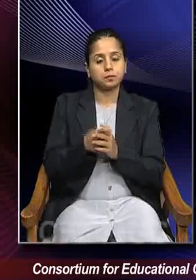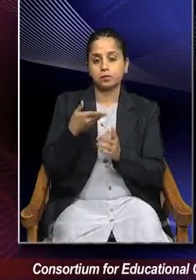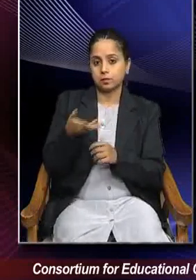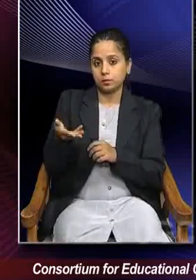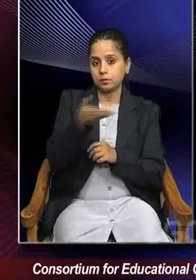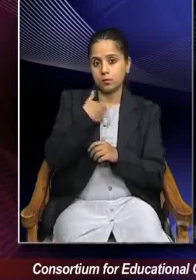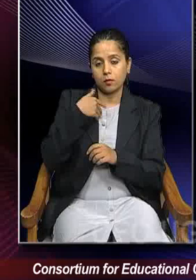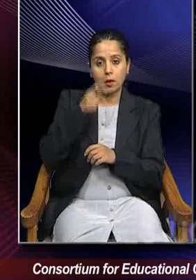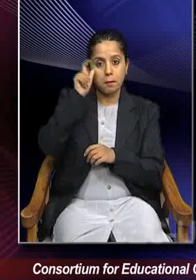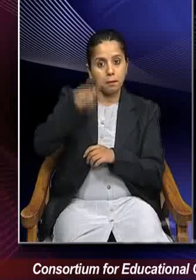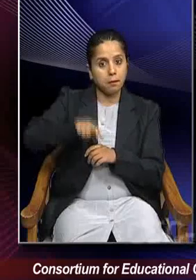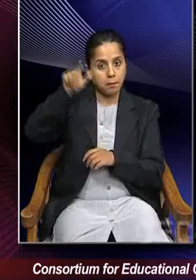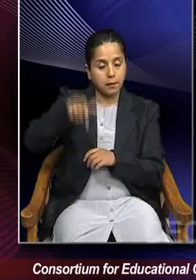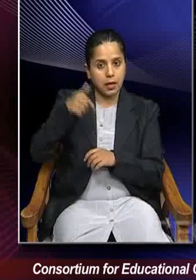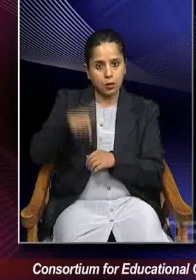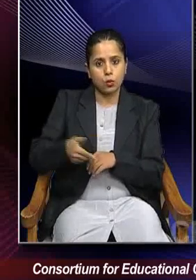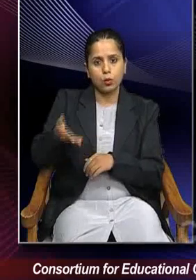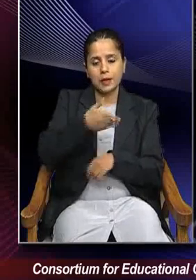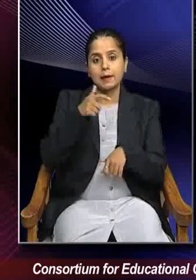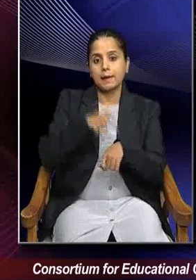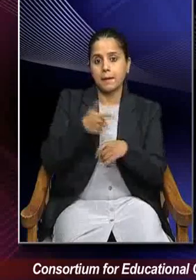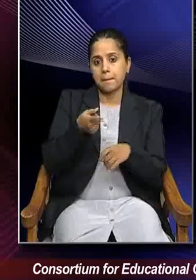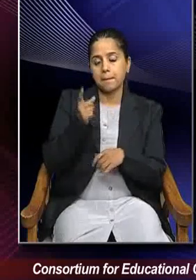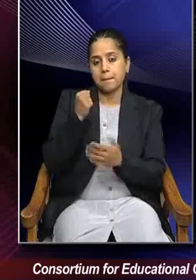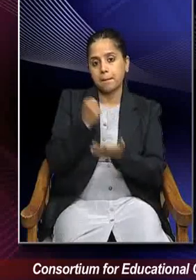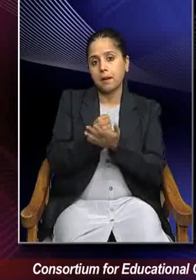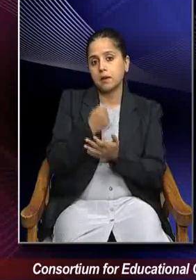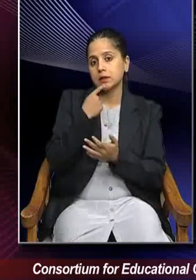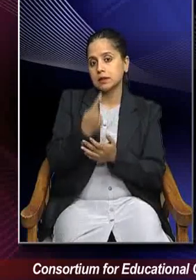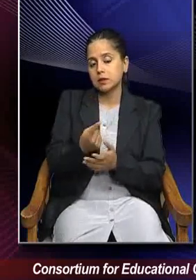a citizen of today's era must have